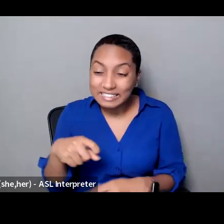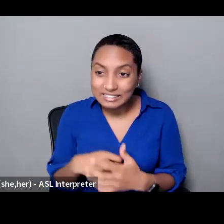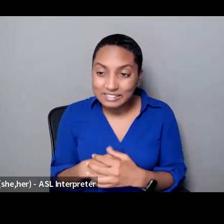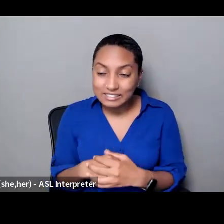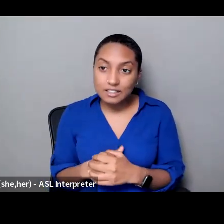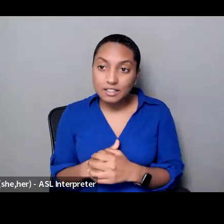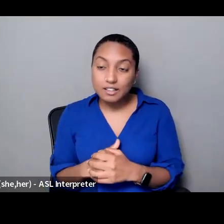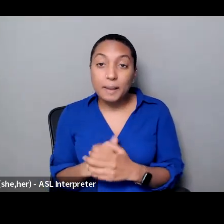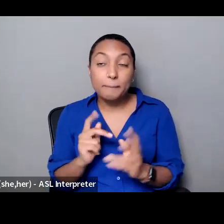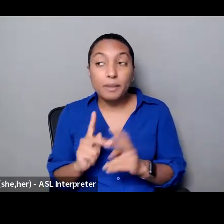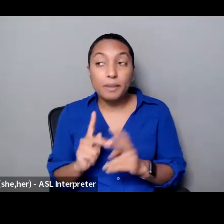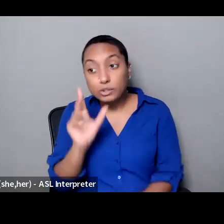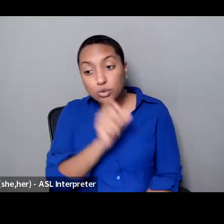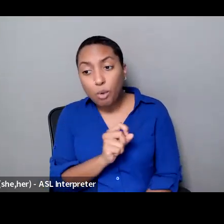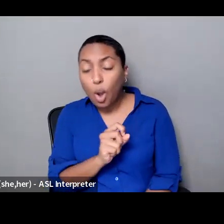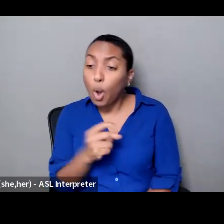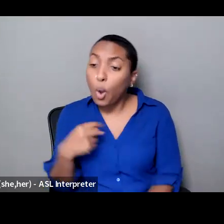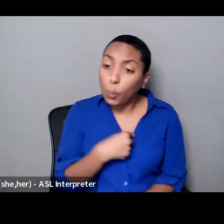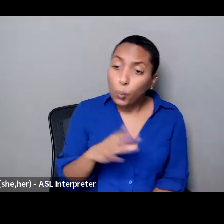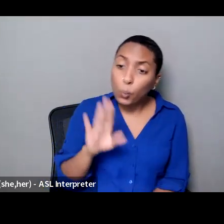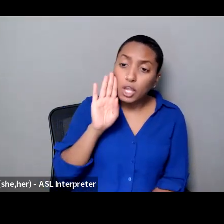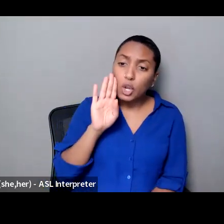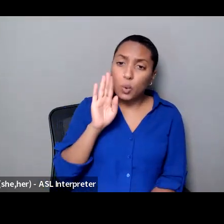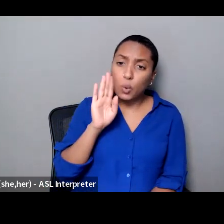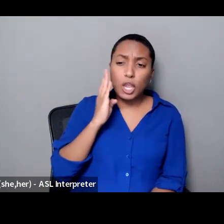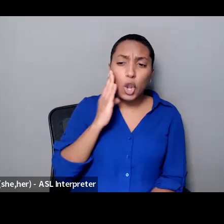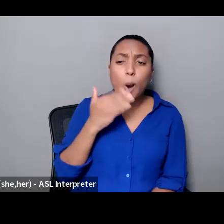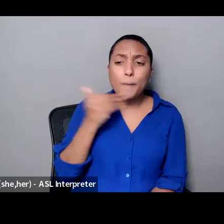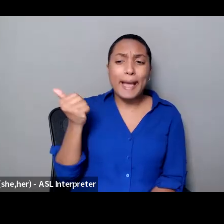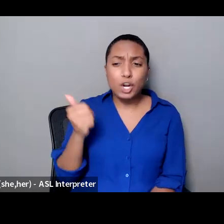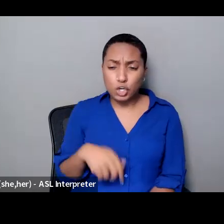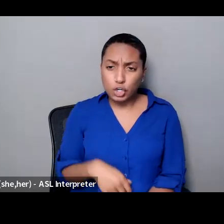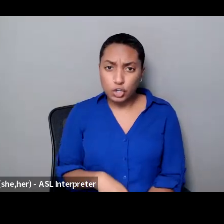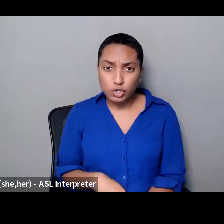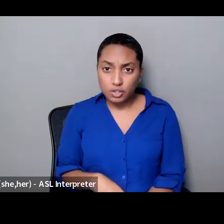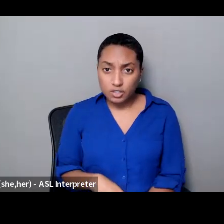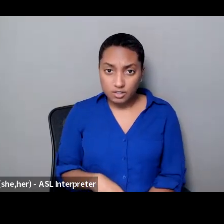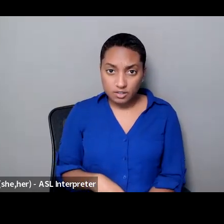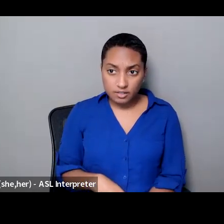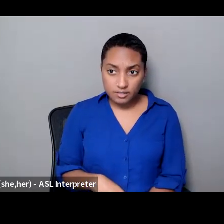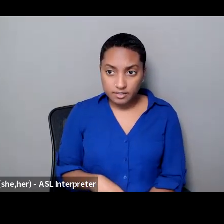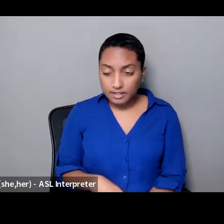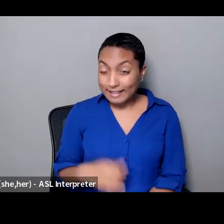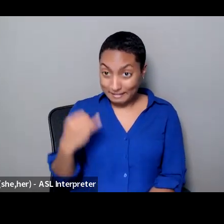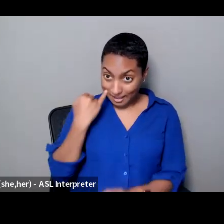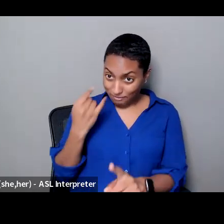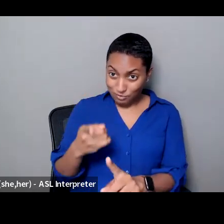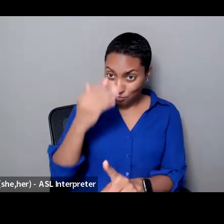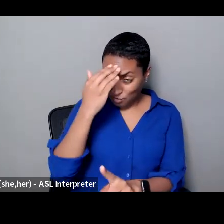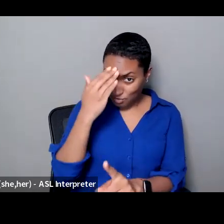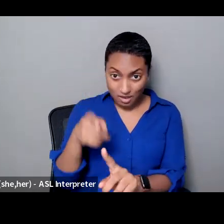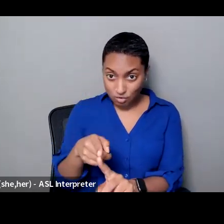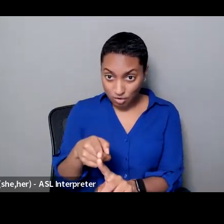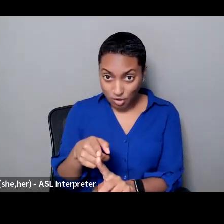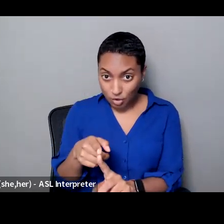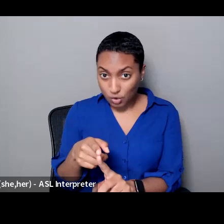is, well, then we know better, because they wouldn't be in this situation if they didn't whatever it is, have a history